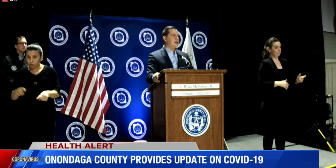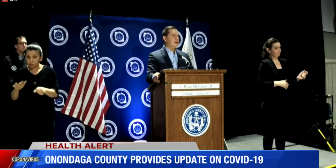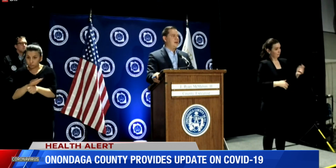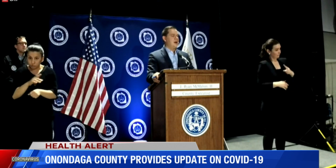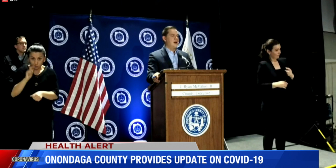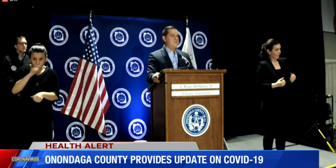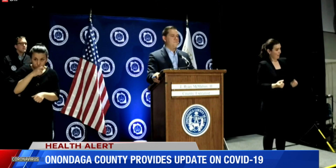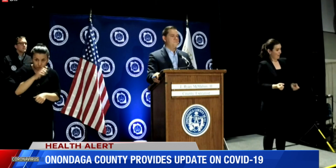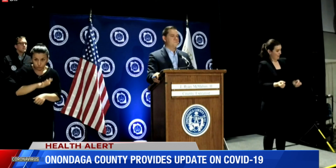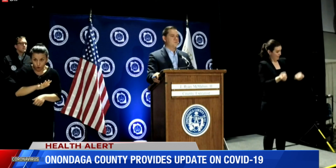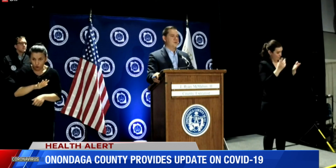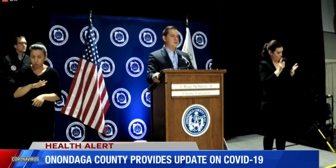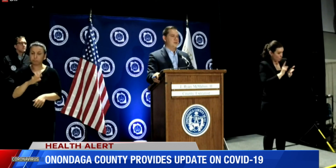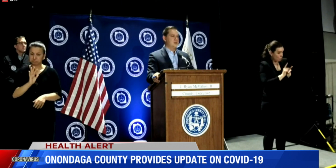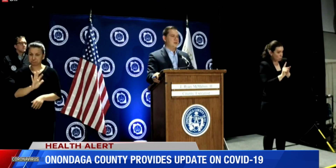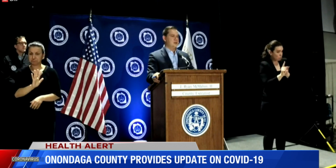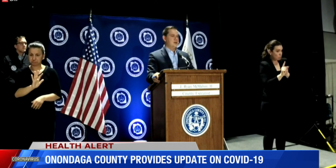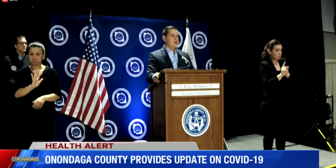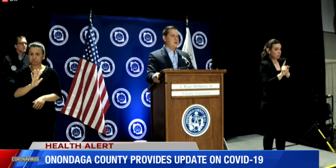day-to-day.